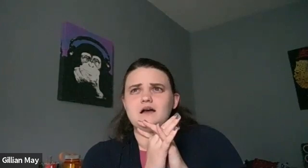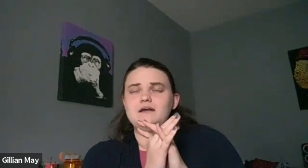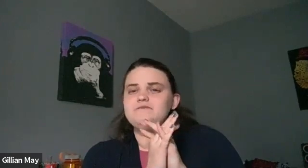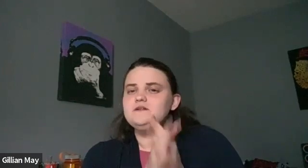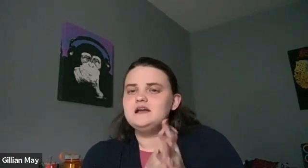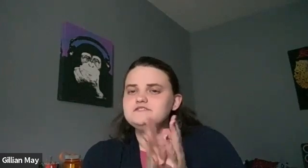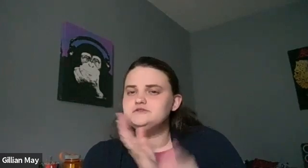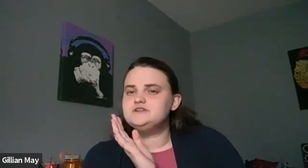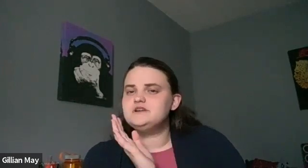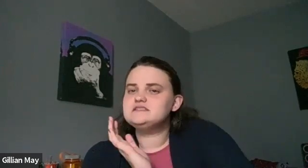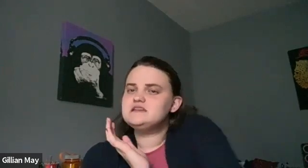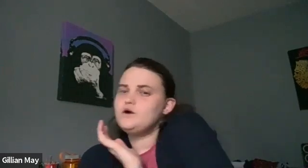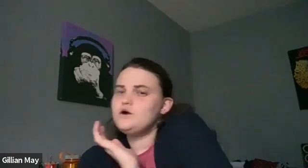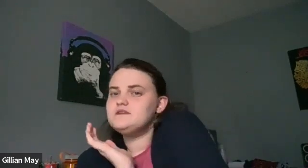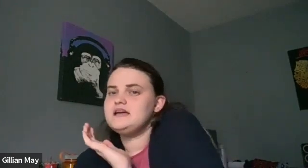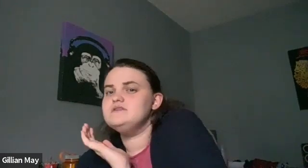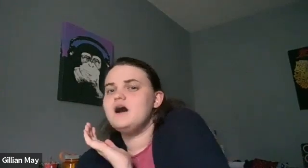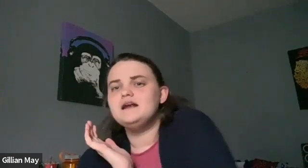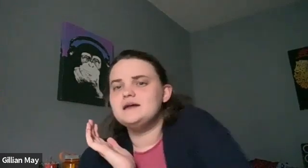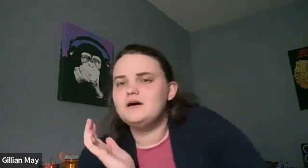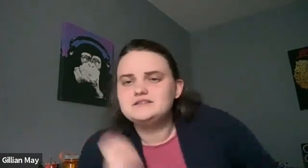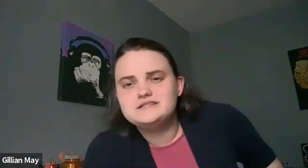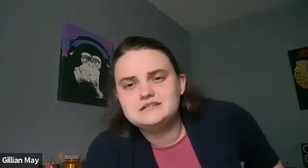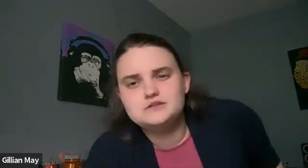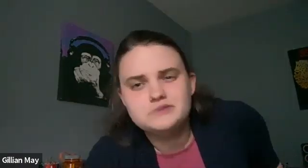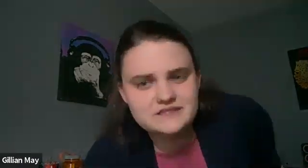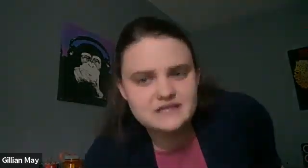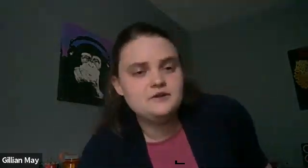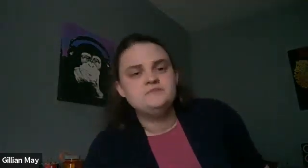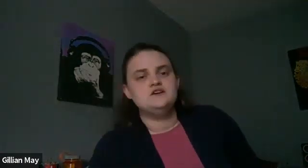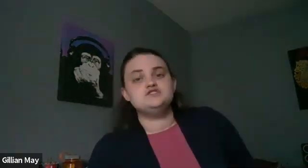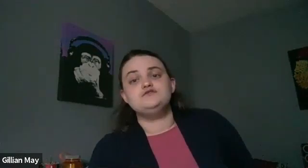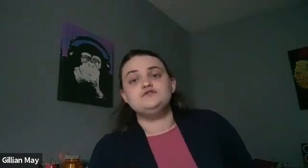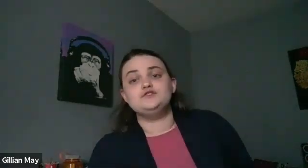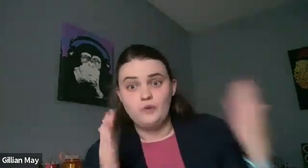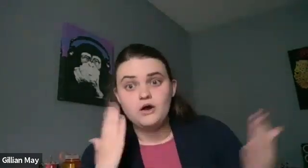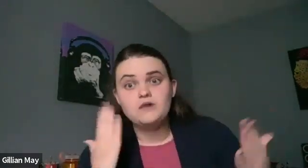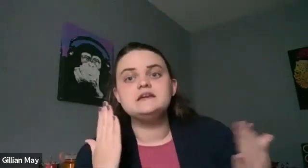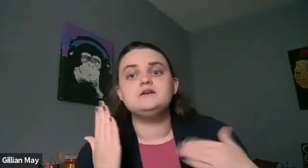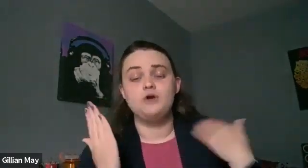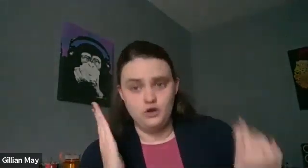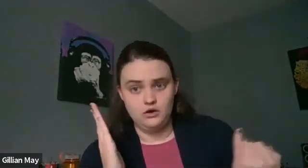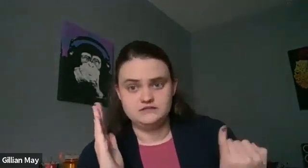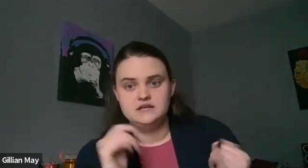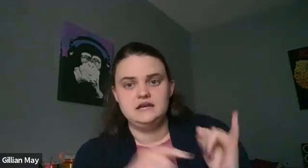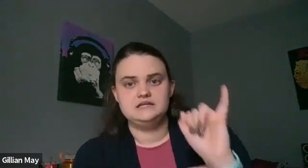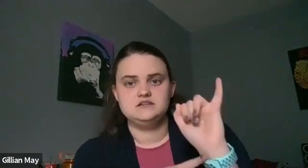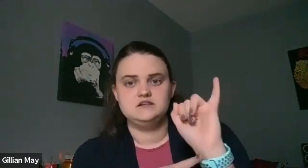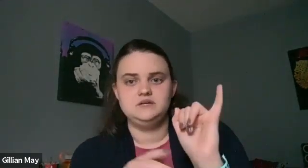I feel like I've shown you guys the sign for art. If I have not, I apologize. They do blend together. So for drawing or art, it's going to